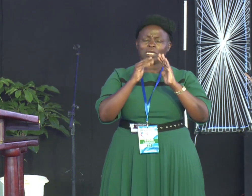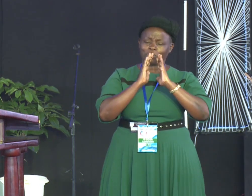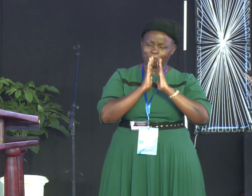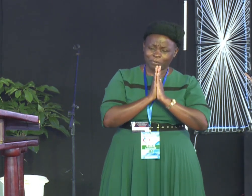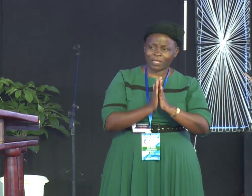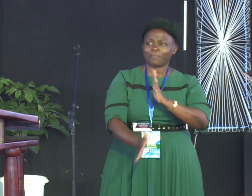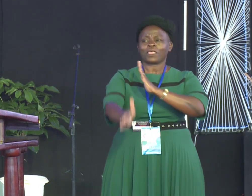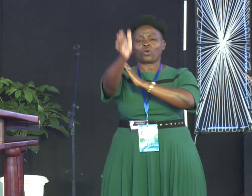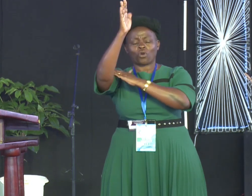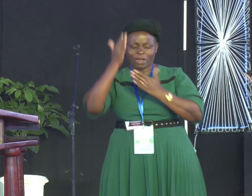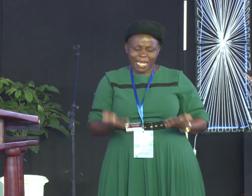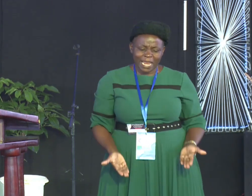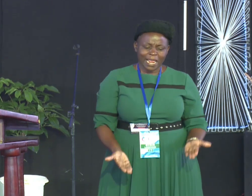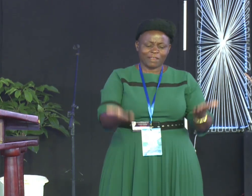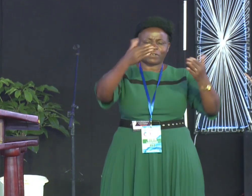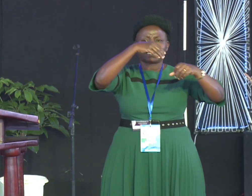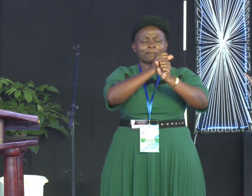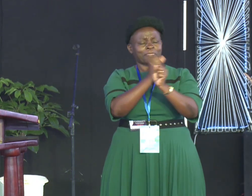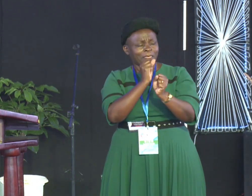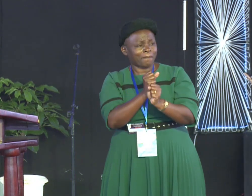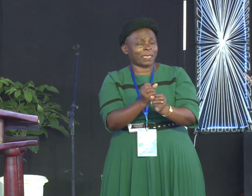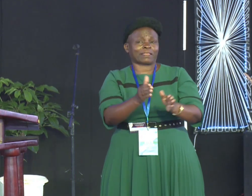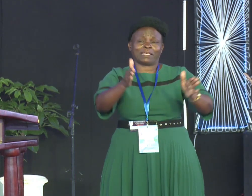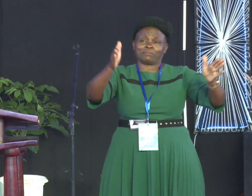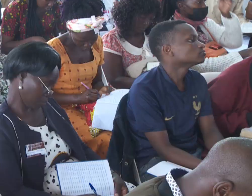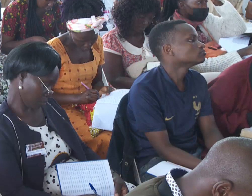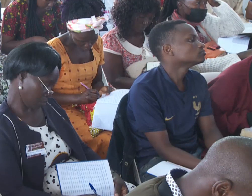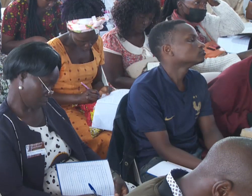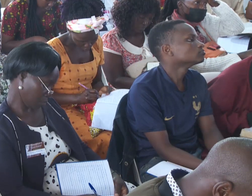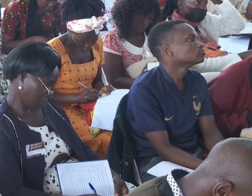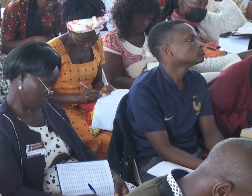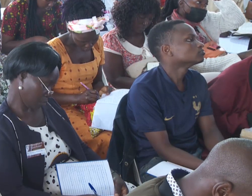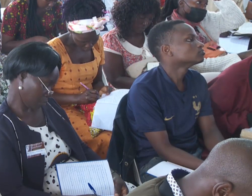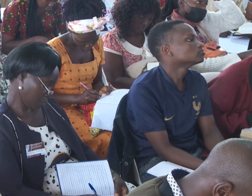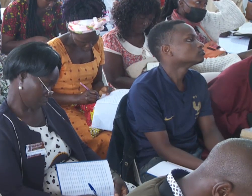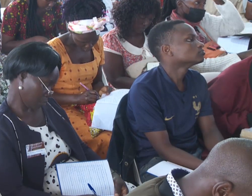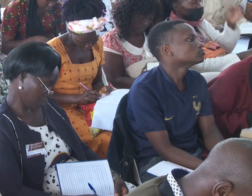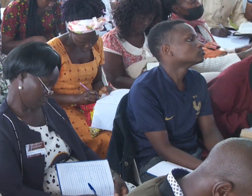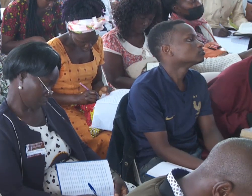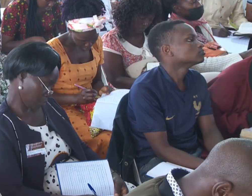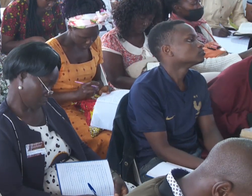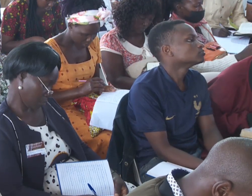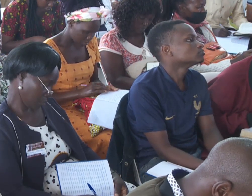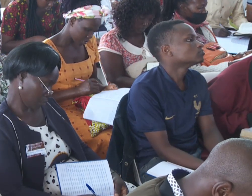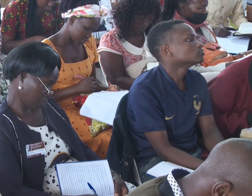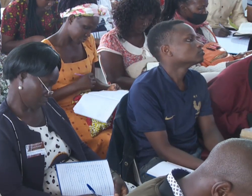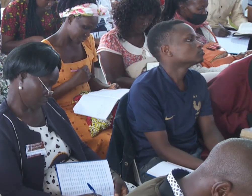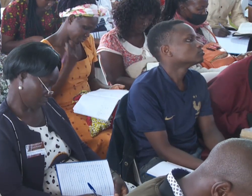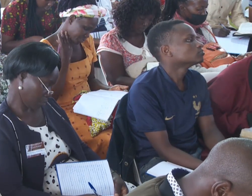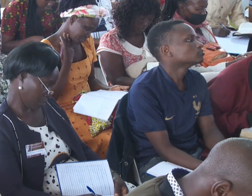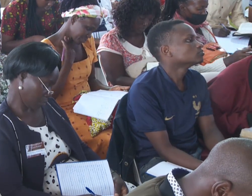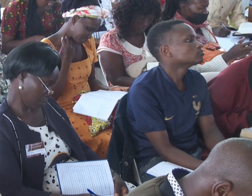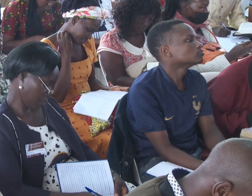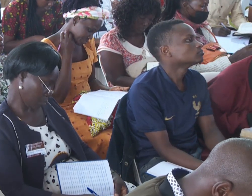them all. Oluggi lw'ebibonobono ebingi lugenda kujja naye ebeera mugumu nti Mukama agenda kulokola